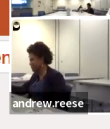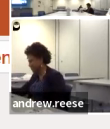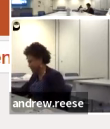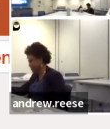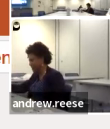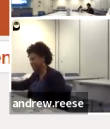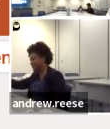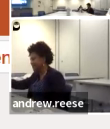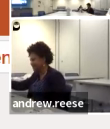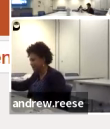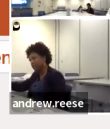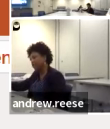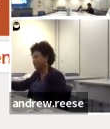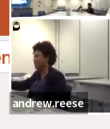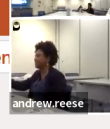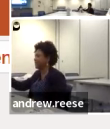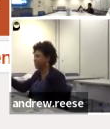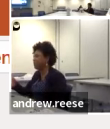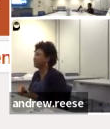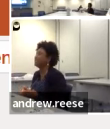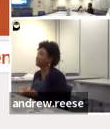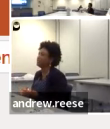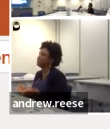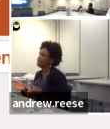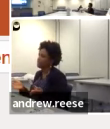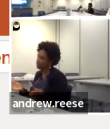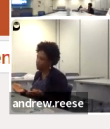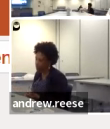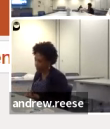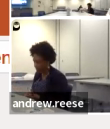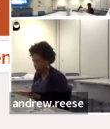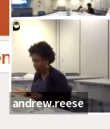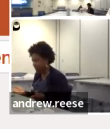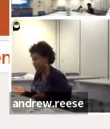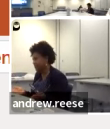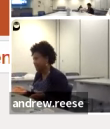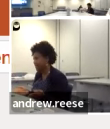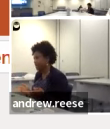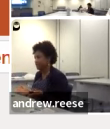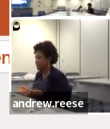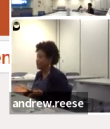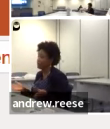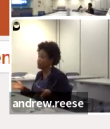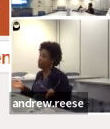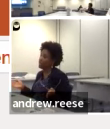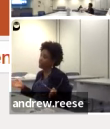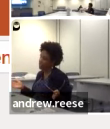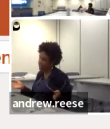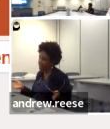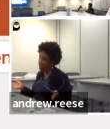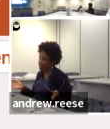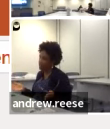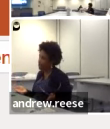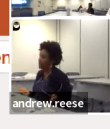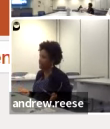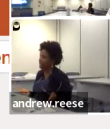person, support the person, encourage the person that the proper thing to do is to call your supervisor and say, you're not doing well